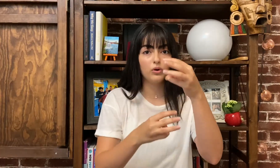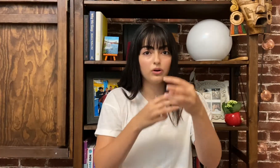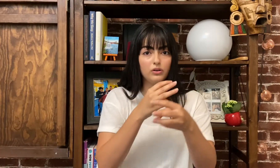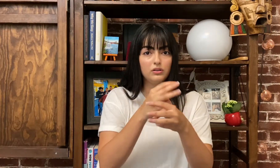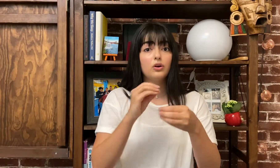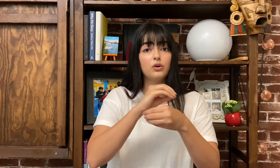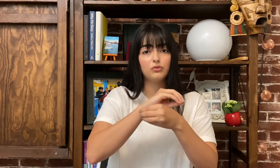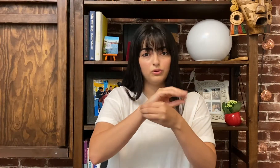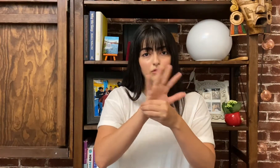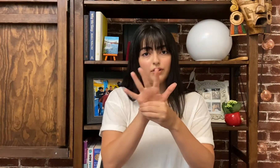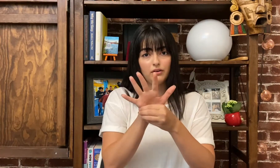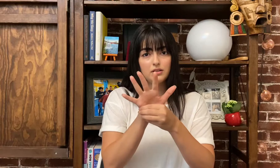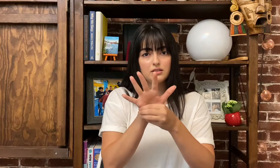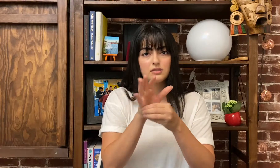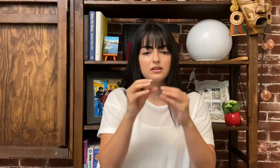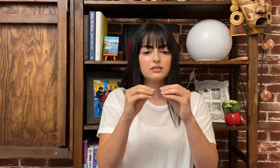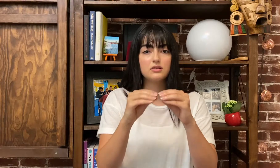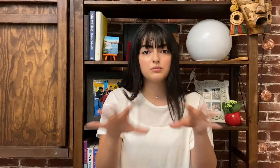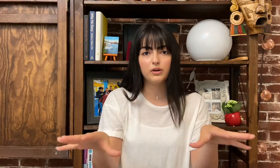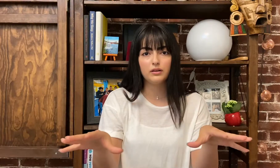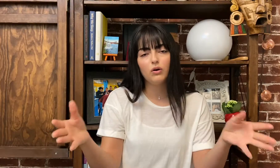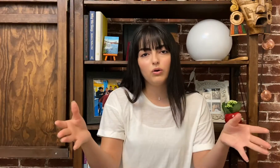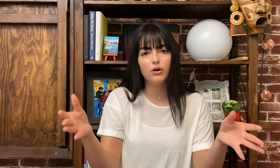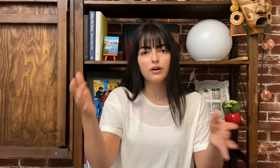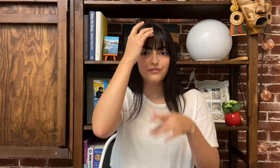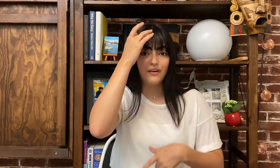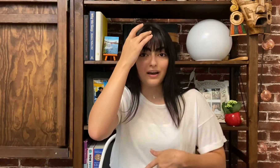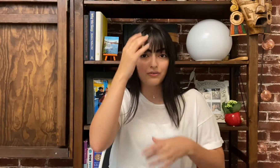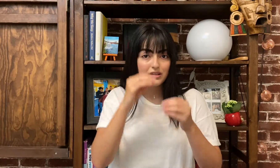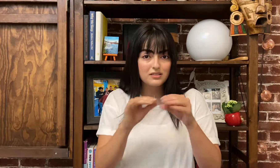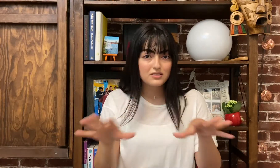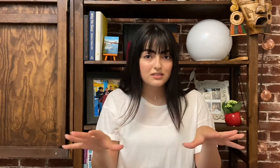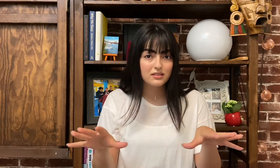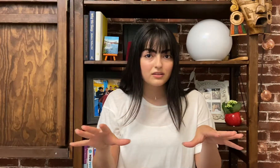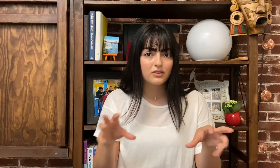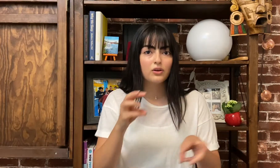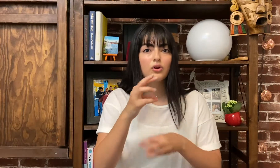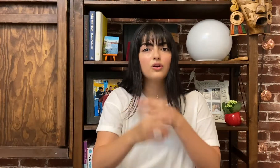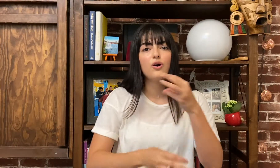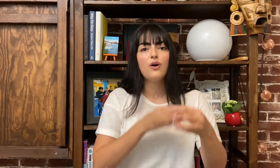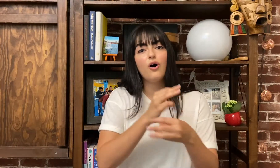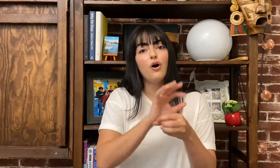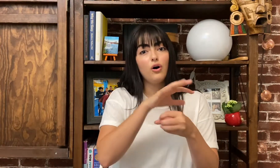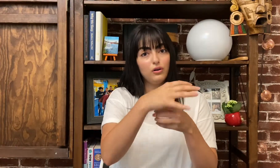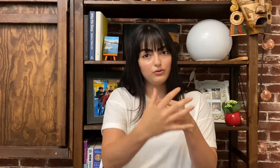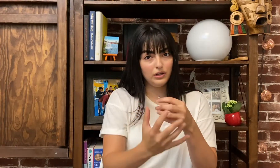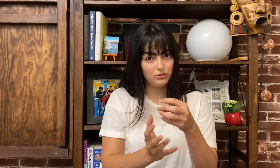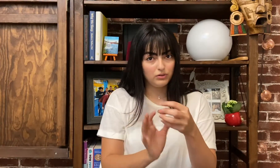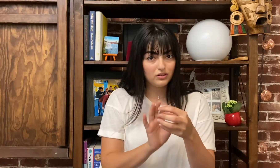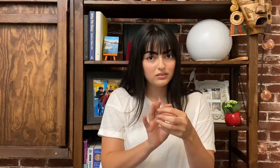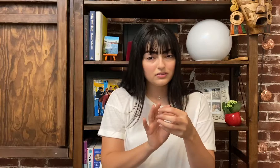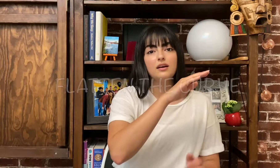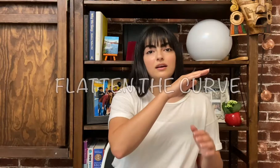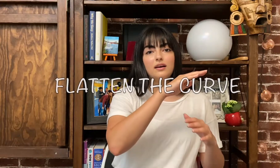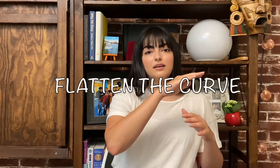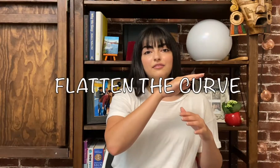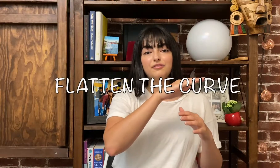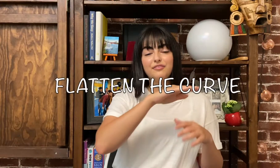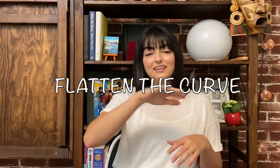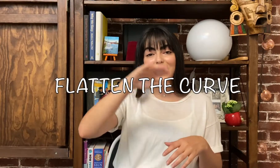world, coronavirus, spread. Or virus, all around the world.